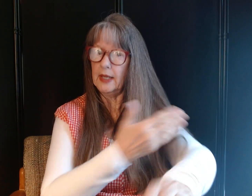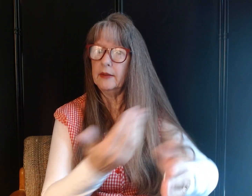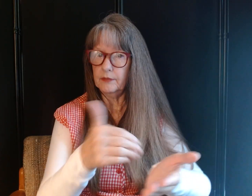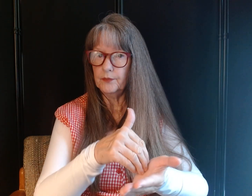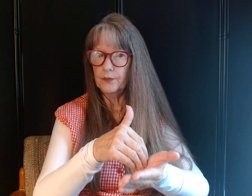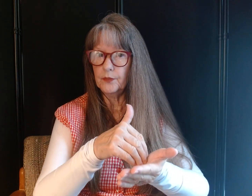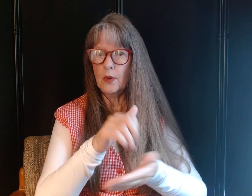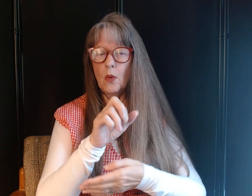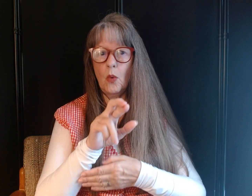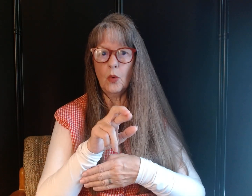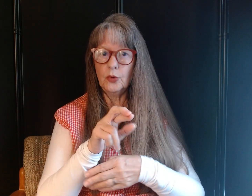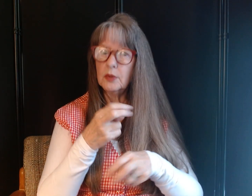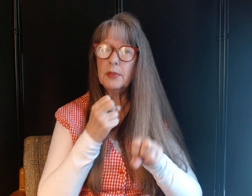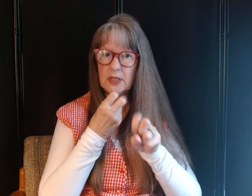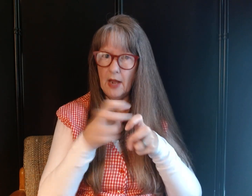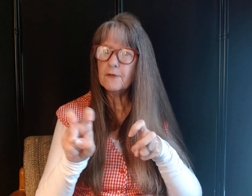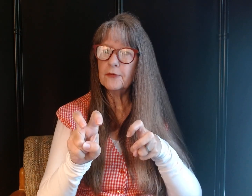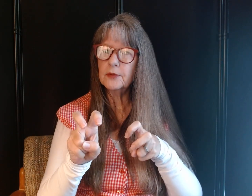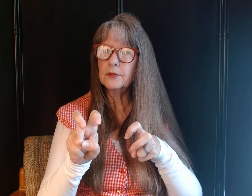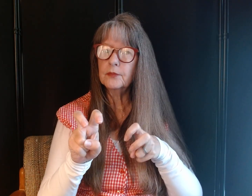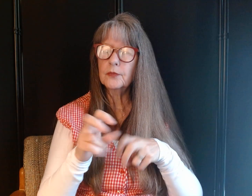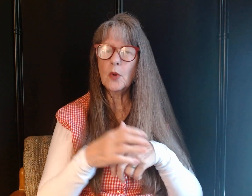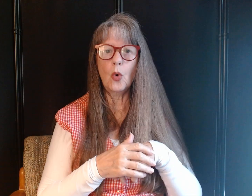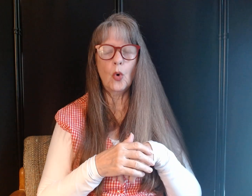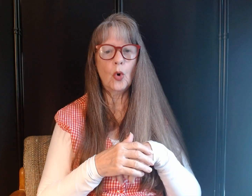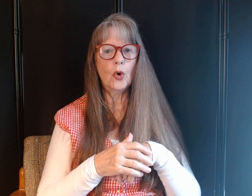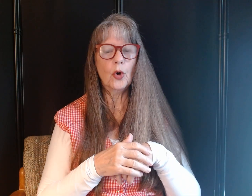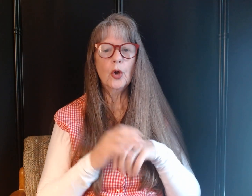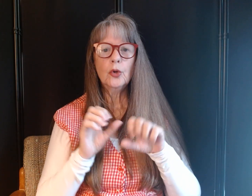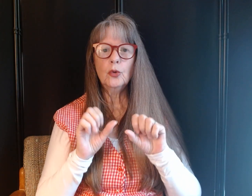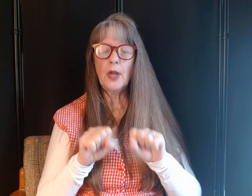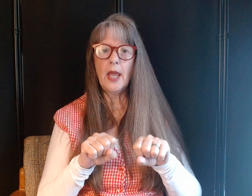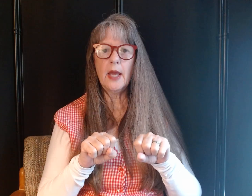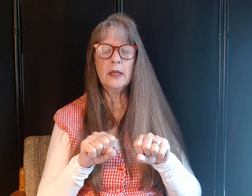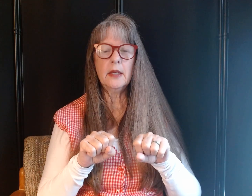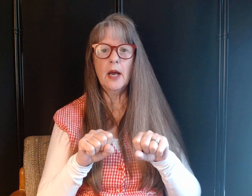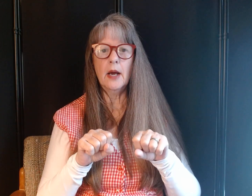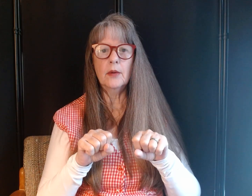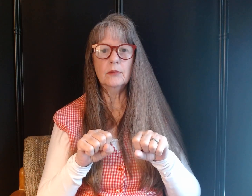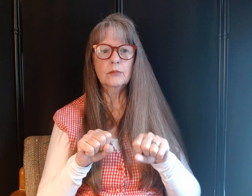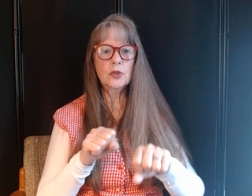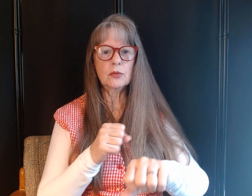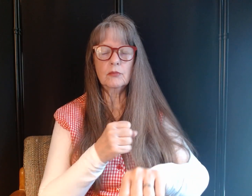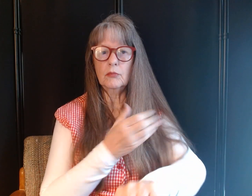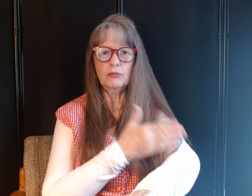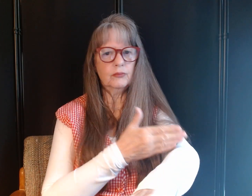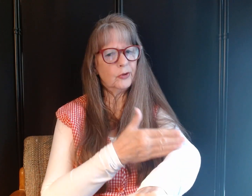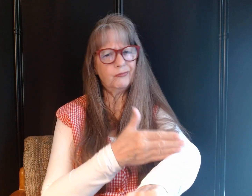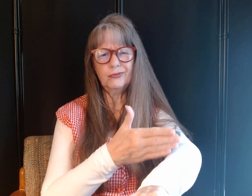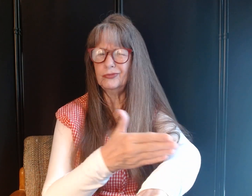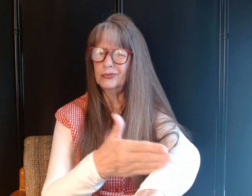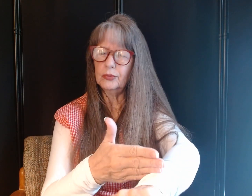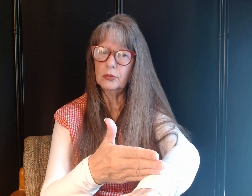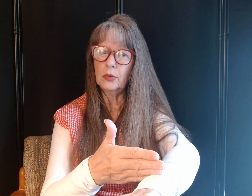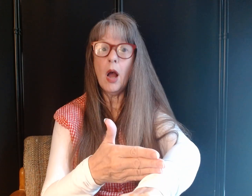again. Or you can be tough, or you can just